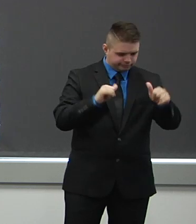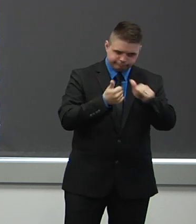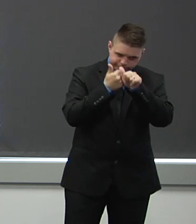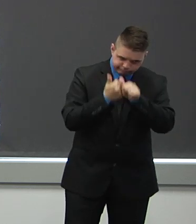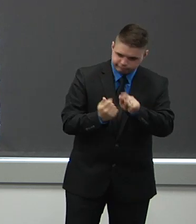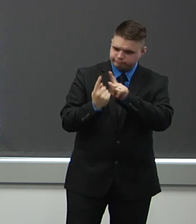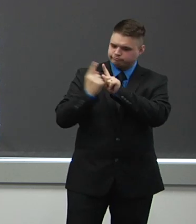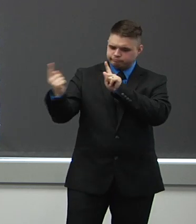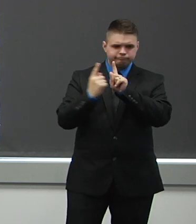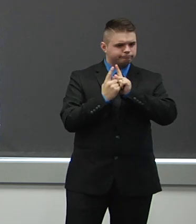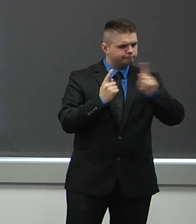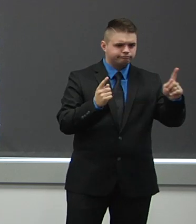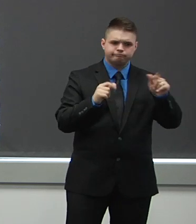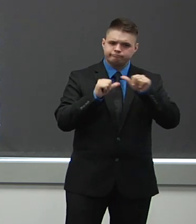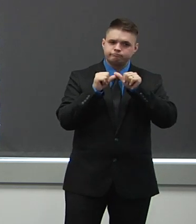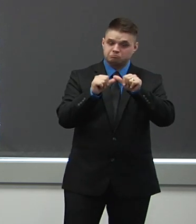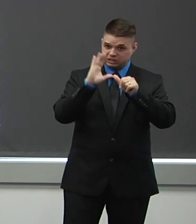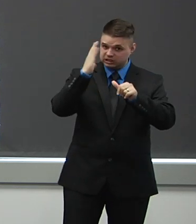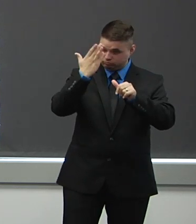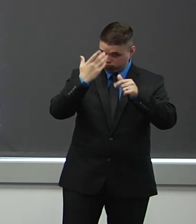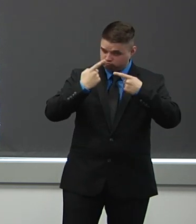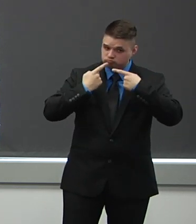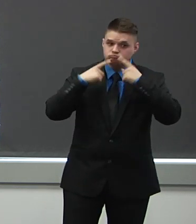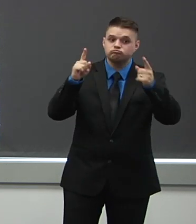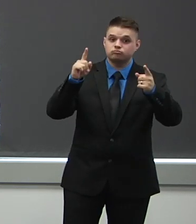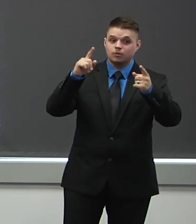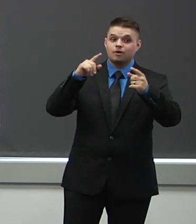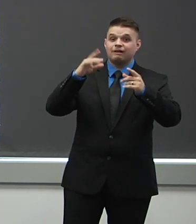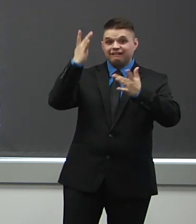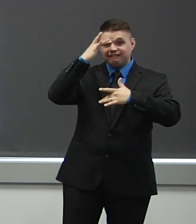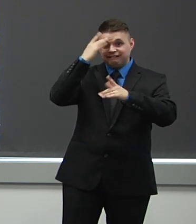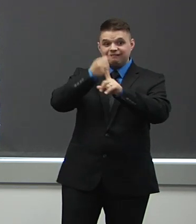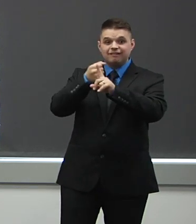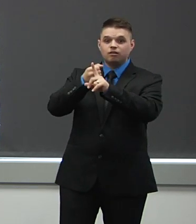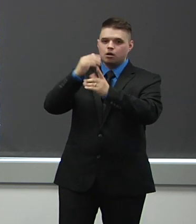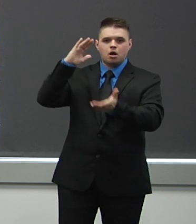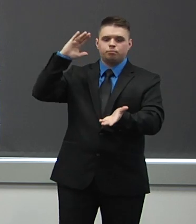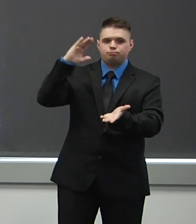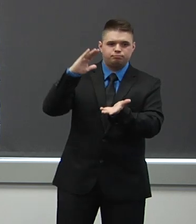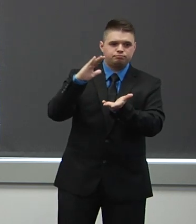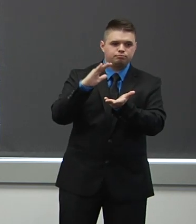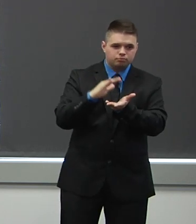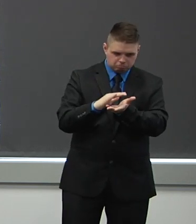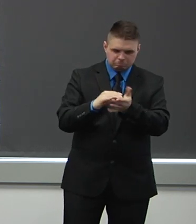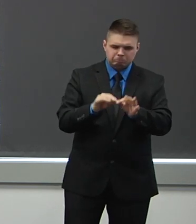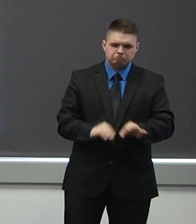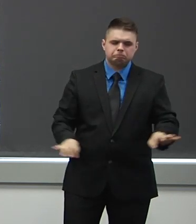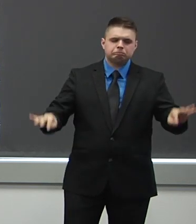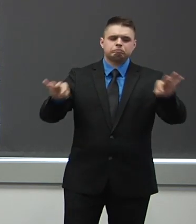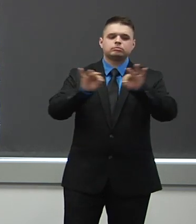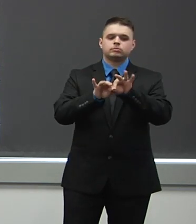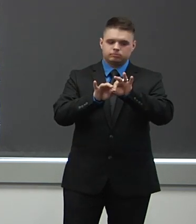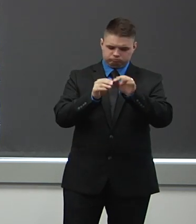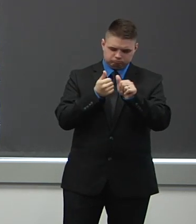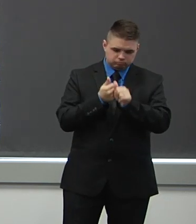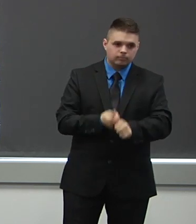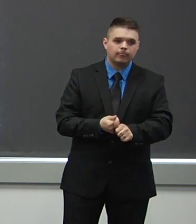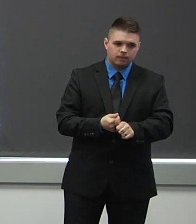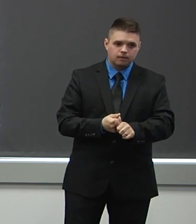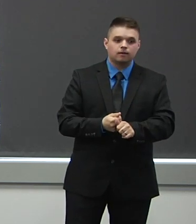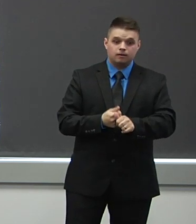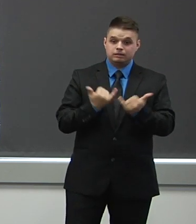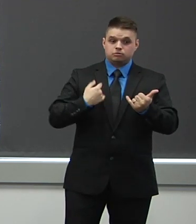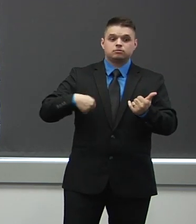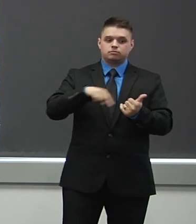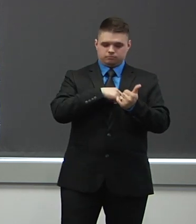measures are working, and that is critically important. At this point in time, I know our districts are focused